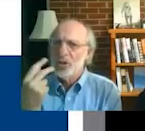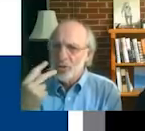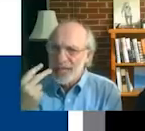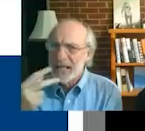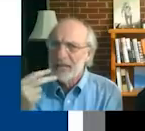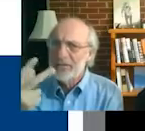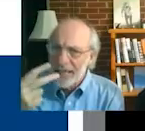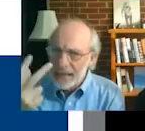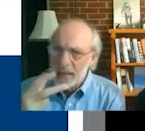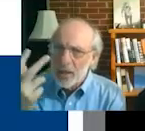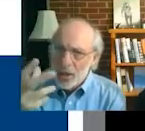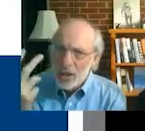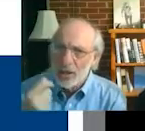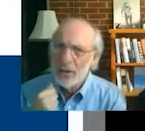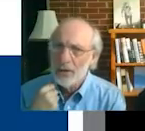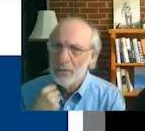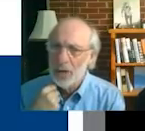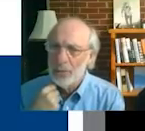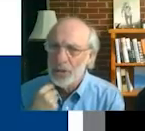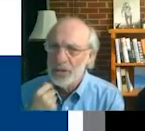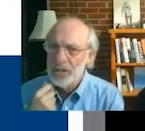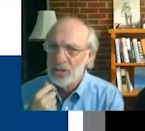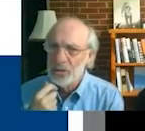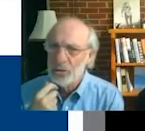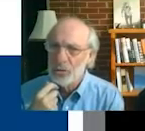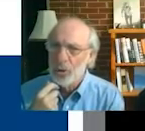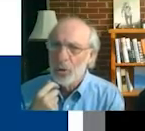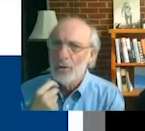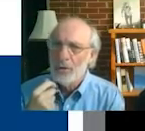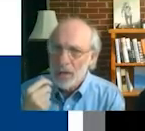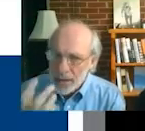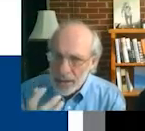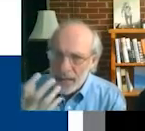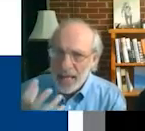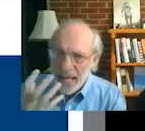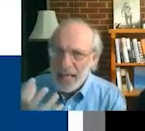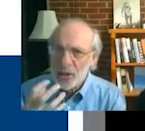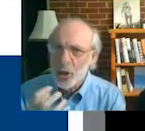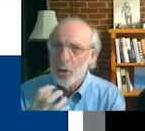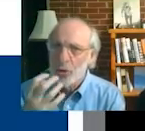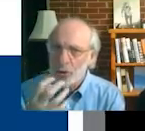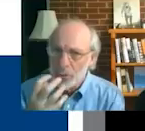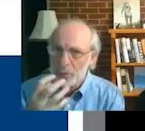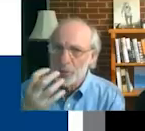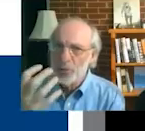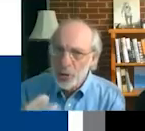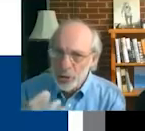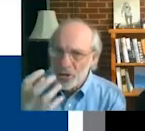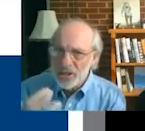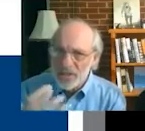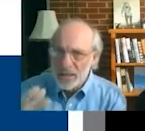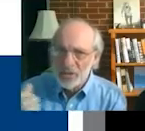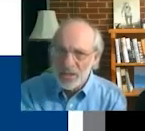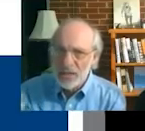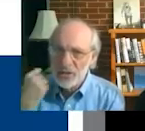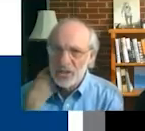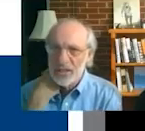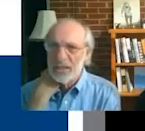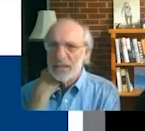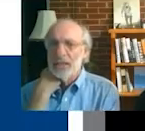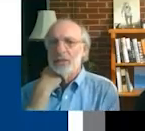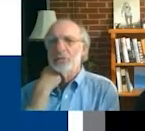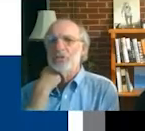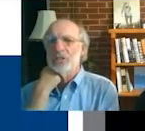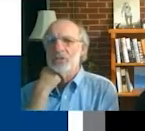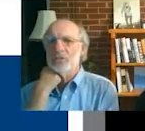who don't have that ability to echo or produce the same sounds